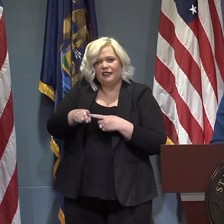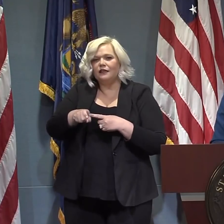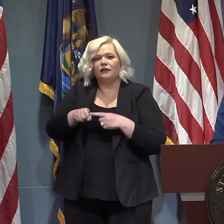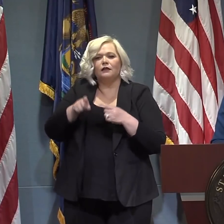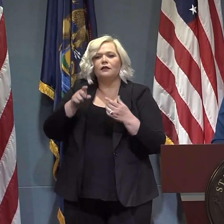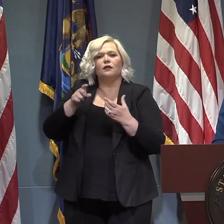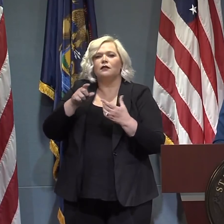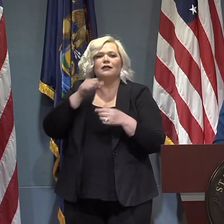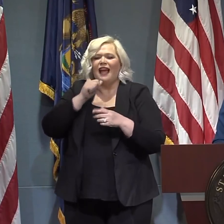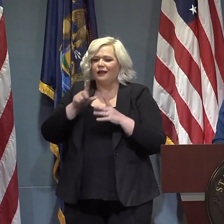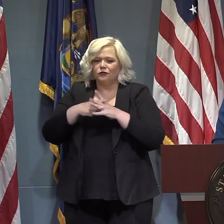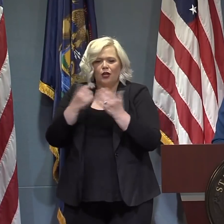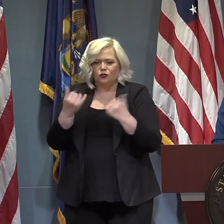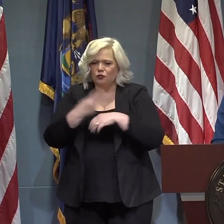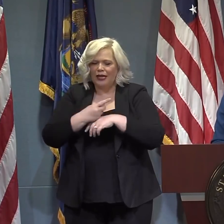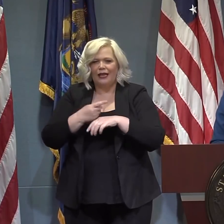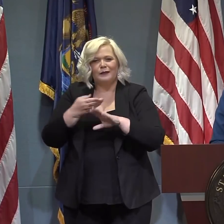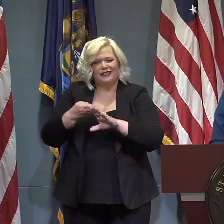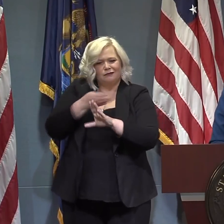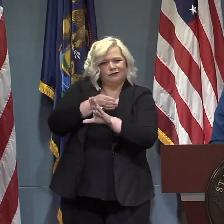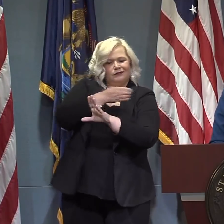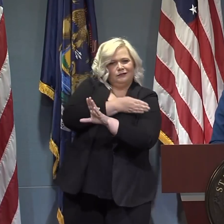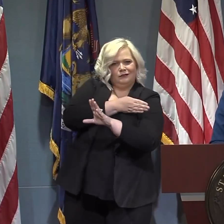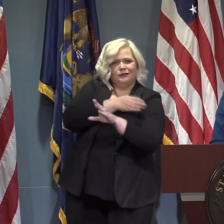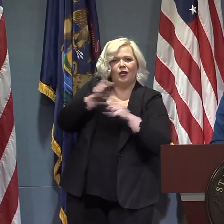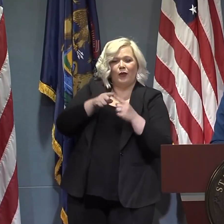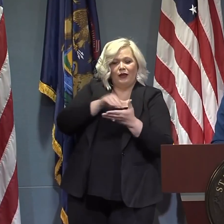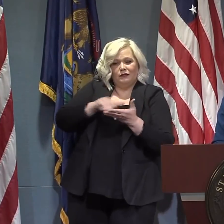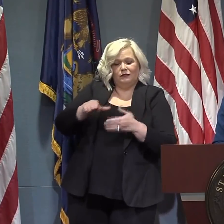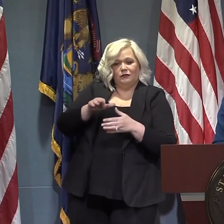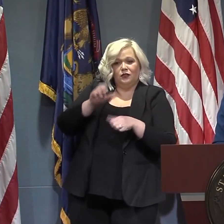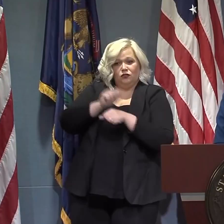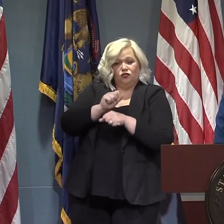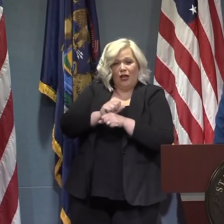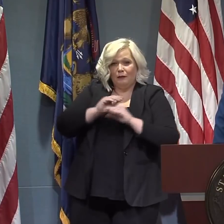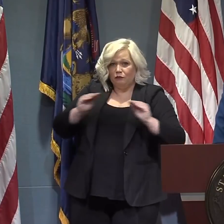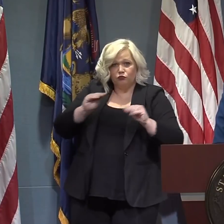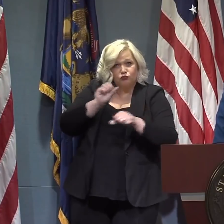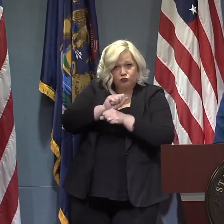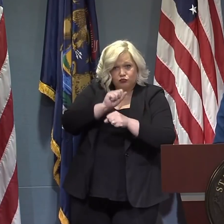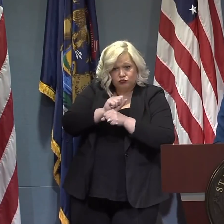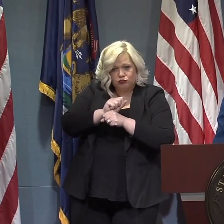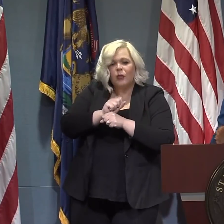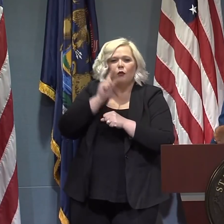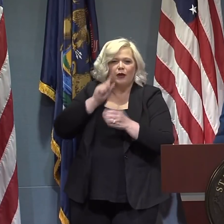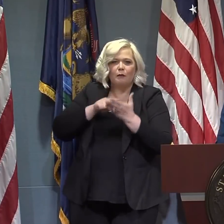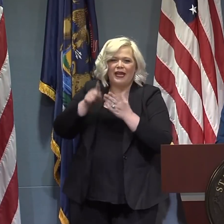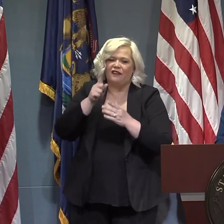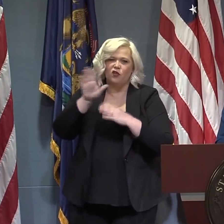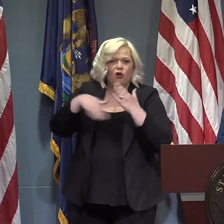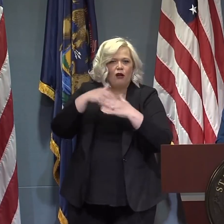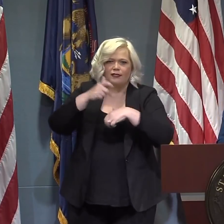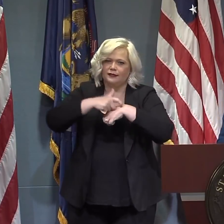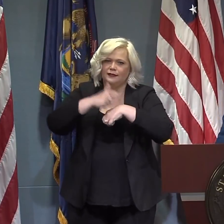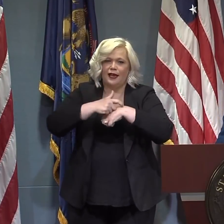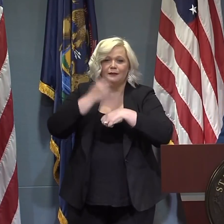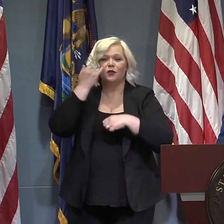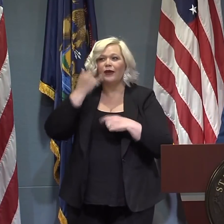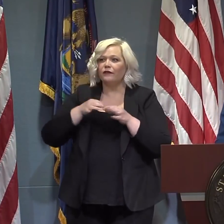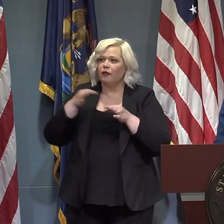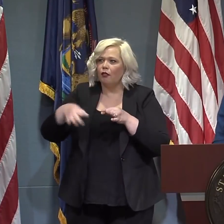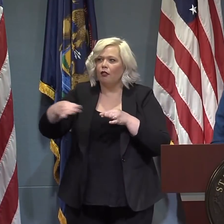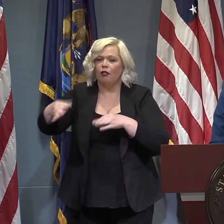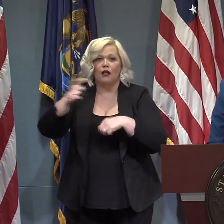worker was laid off, regardless of how much time has passed. So you will not be penalized for it taking you a little while to